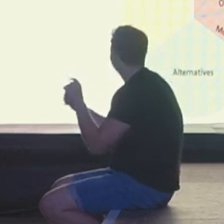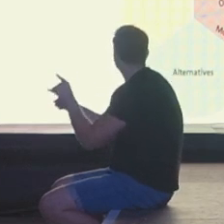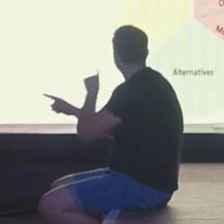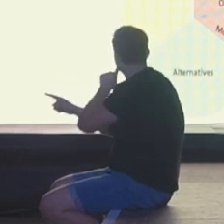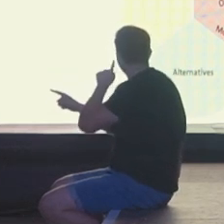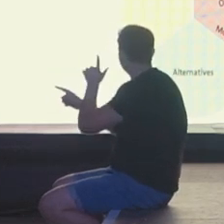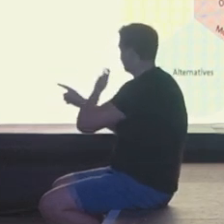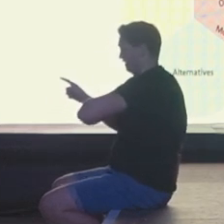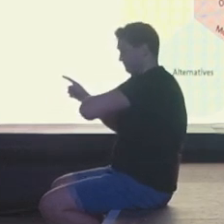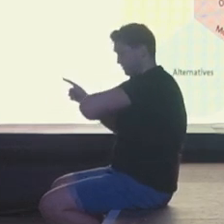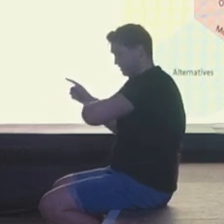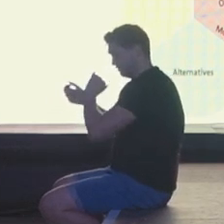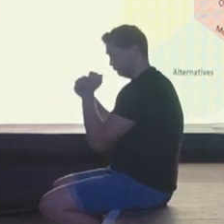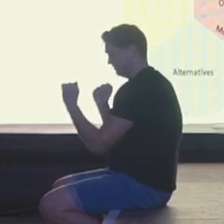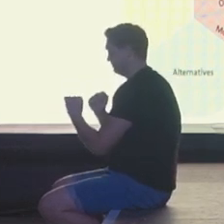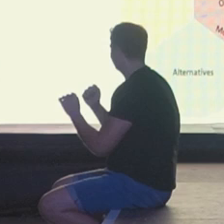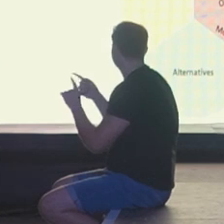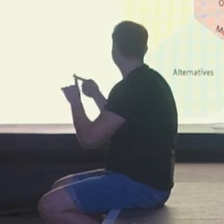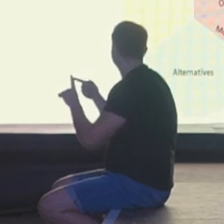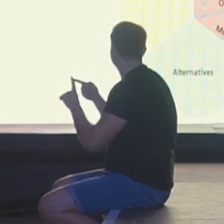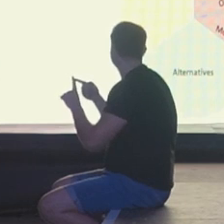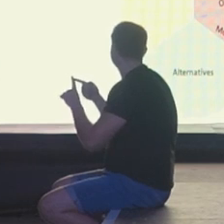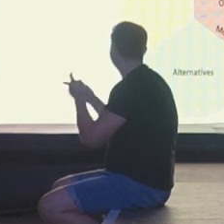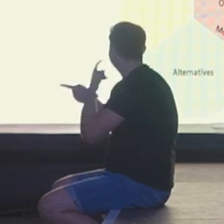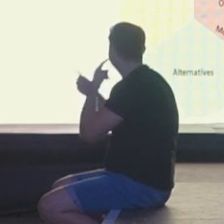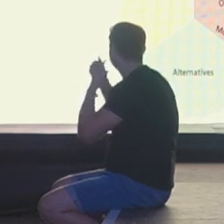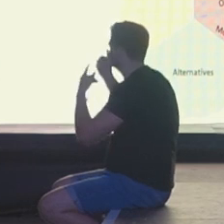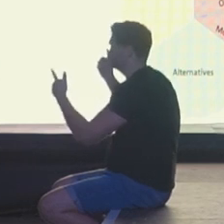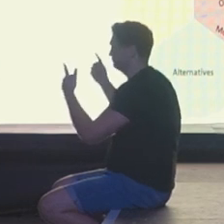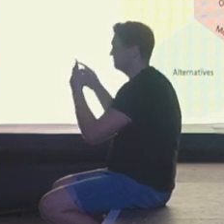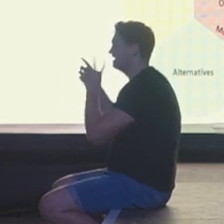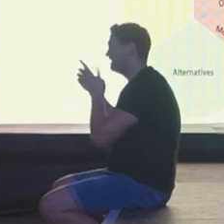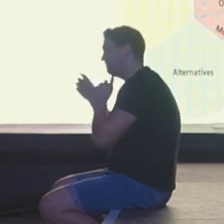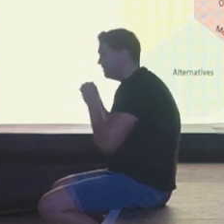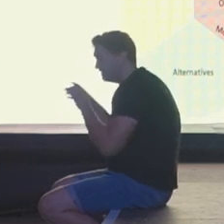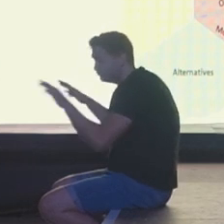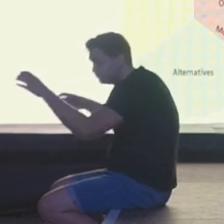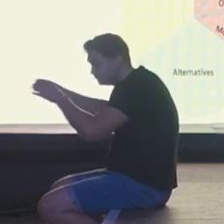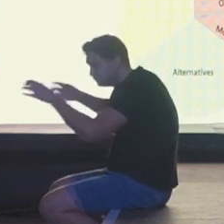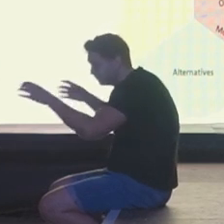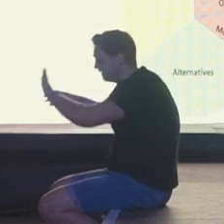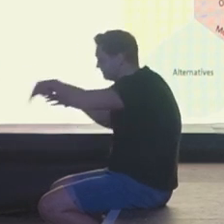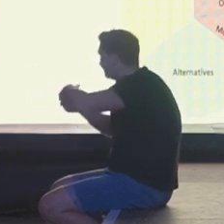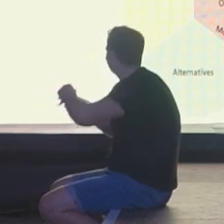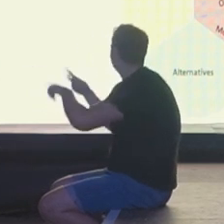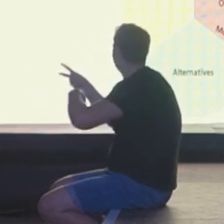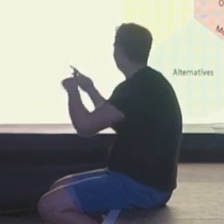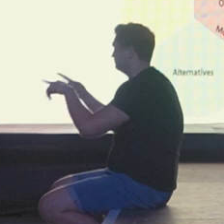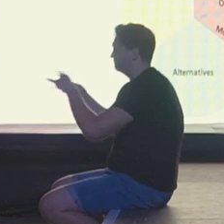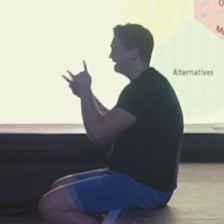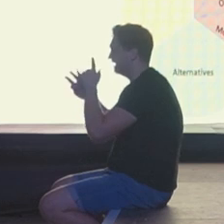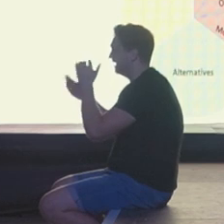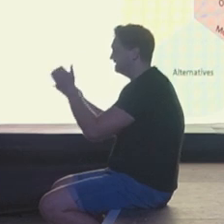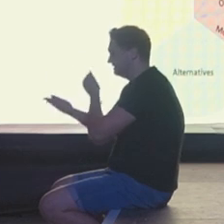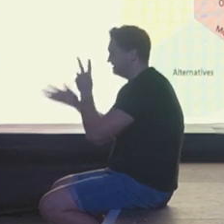personal transformation, if you look at the animal rights movement, there's quite a lot happening. There's vegan outreach, Anonymous of the Voiceless, there's Save Vigils,